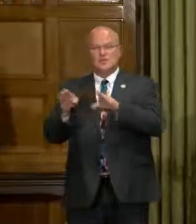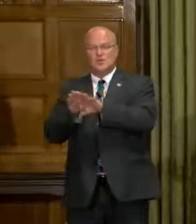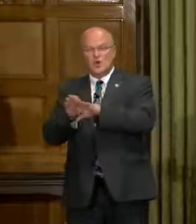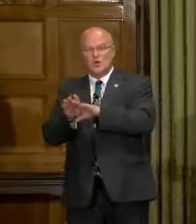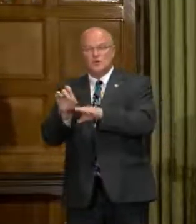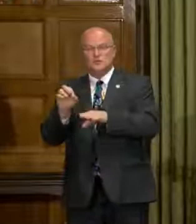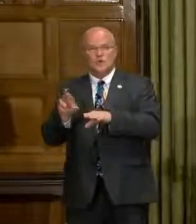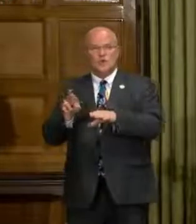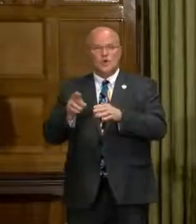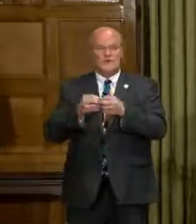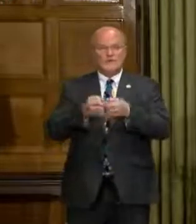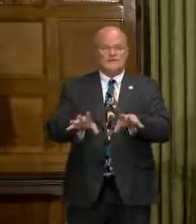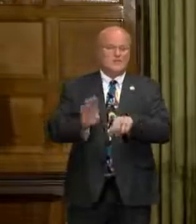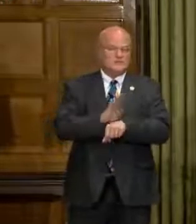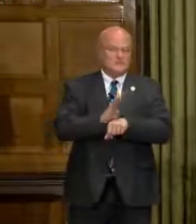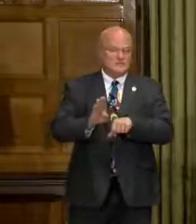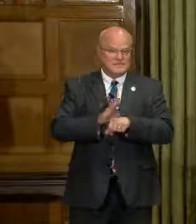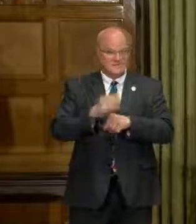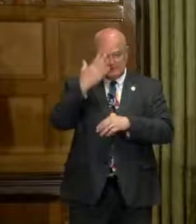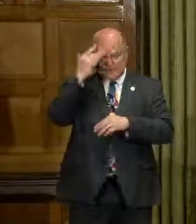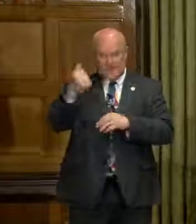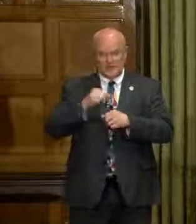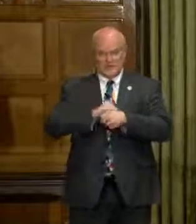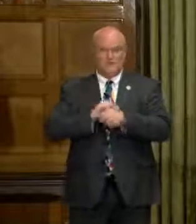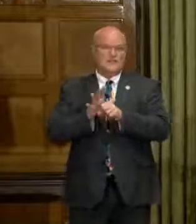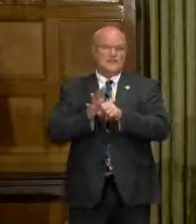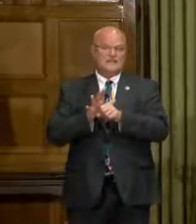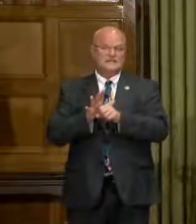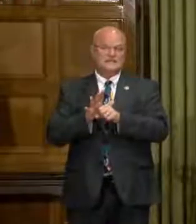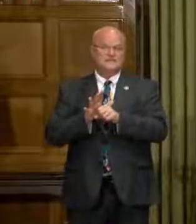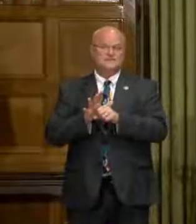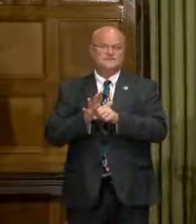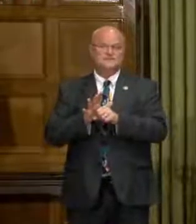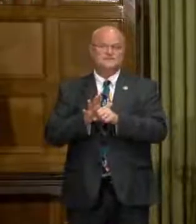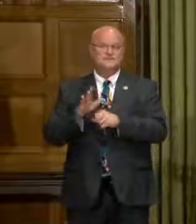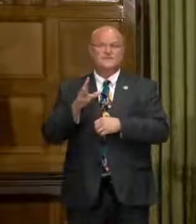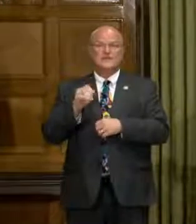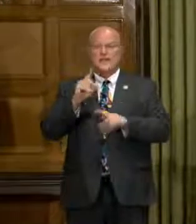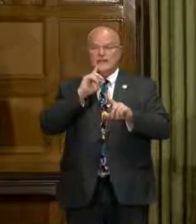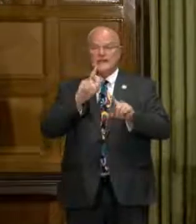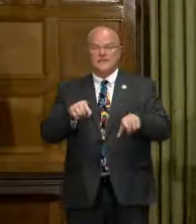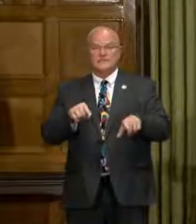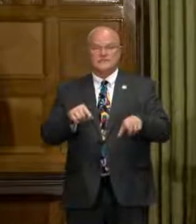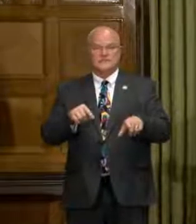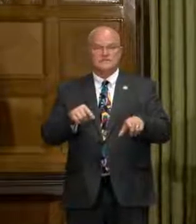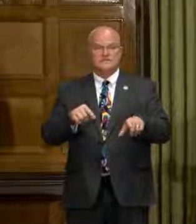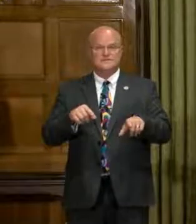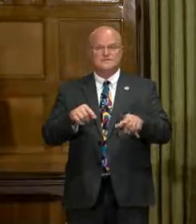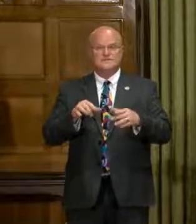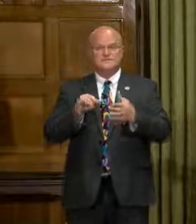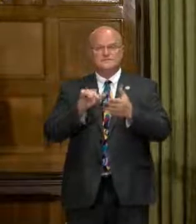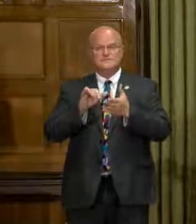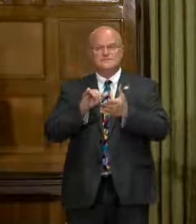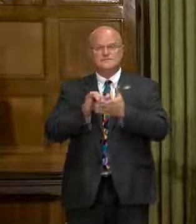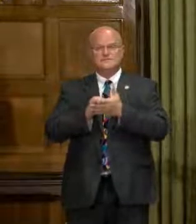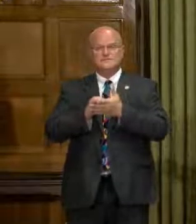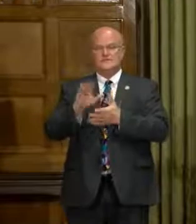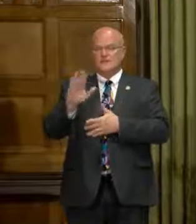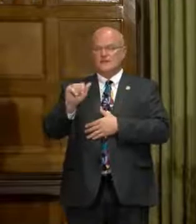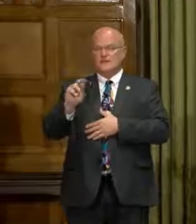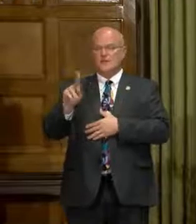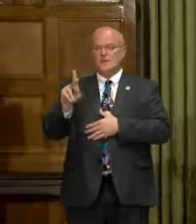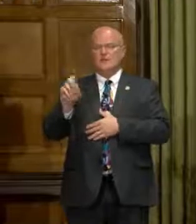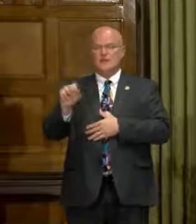closed or they've lost business as a result of COVID-19. And the answer is the